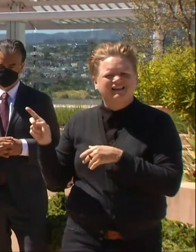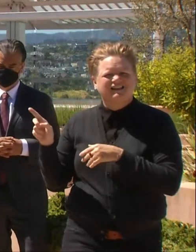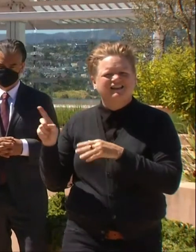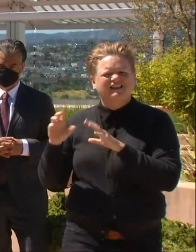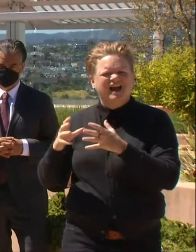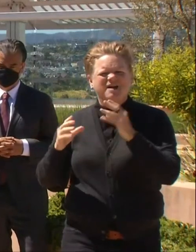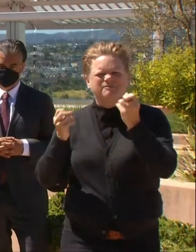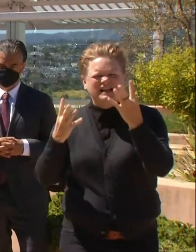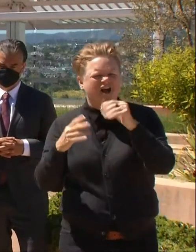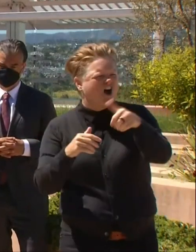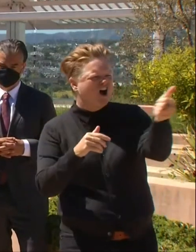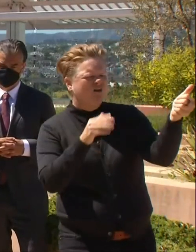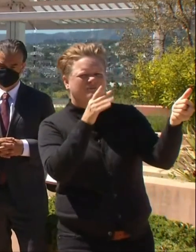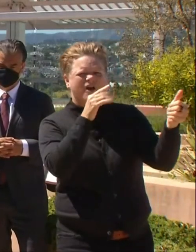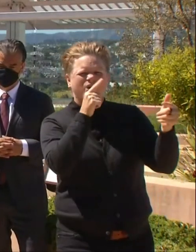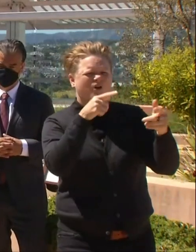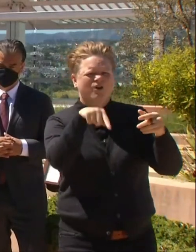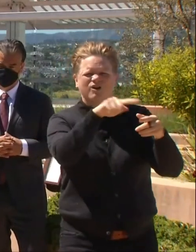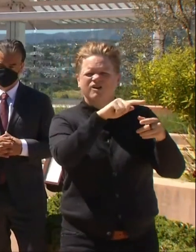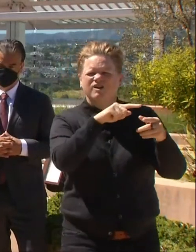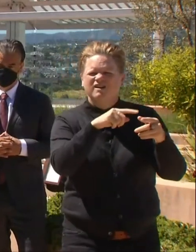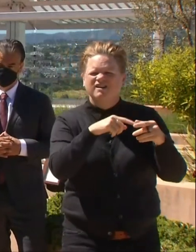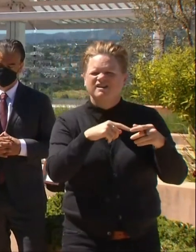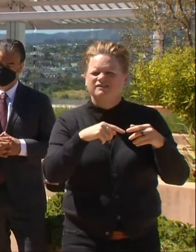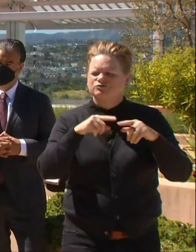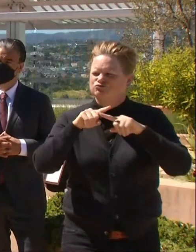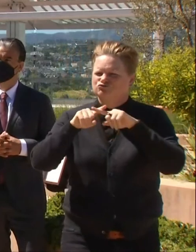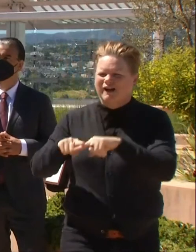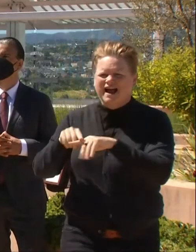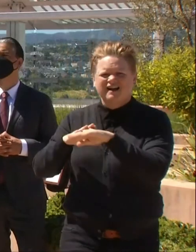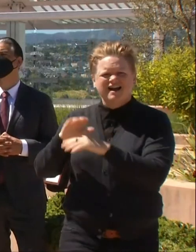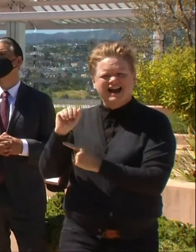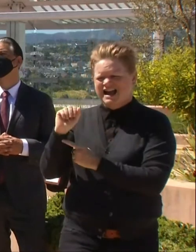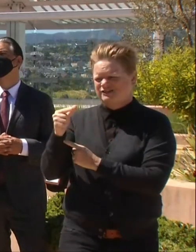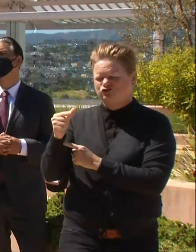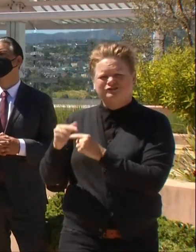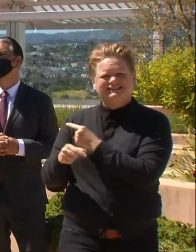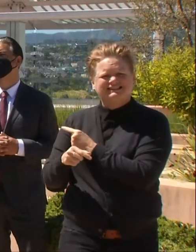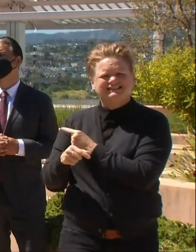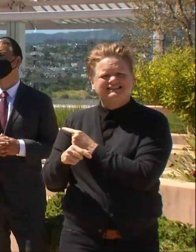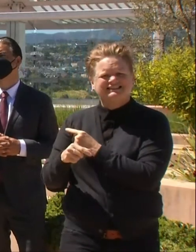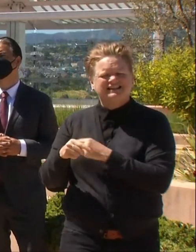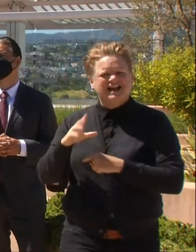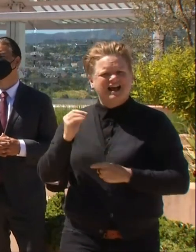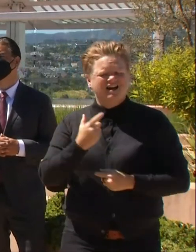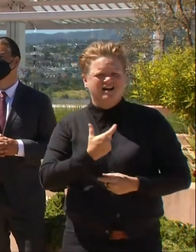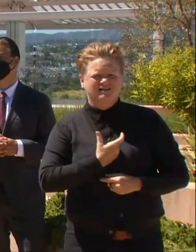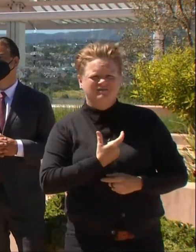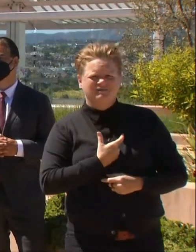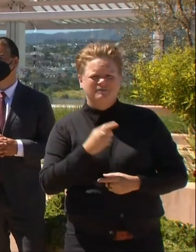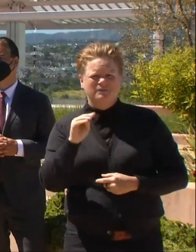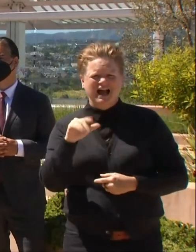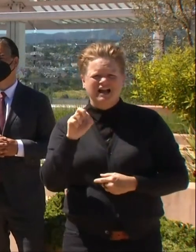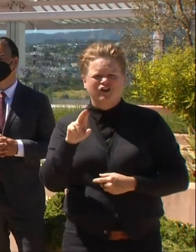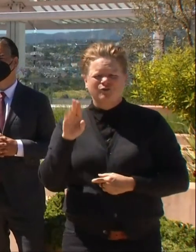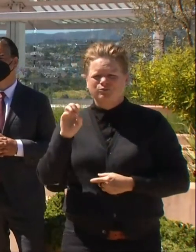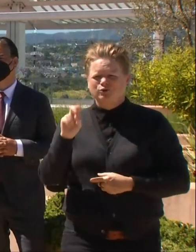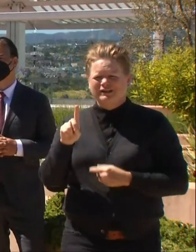counting on Attorney General Bonta, Mayor Breed, Robin, her team at Gabby